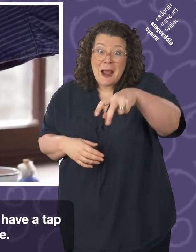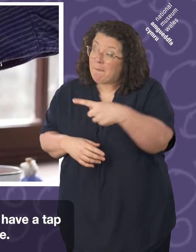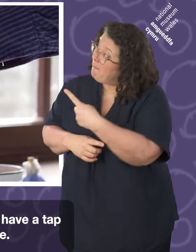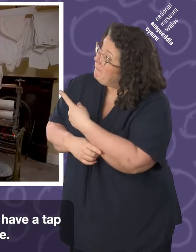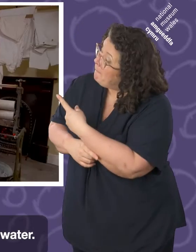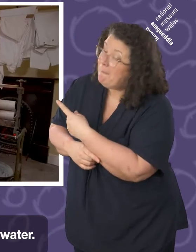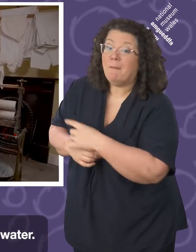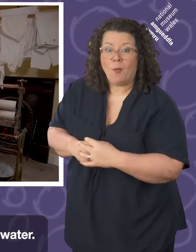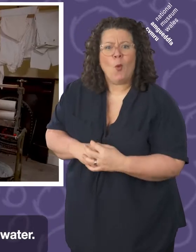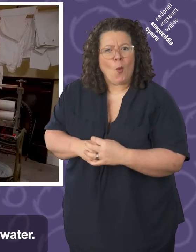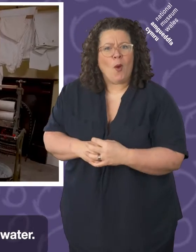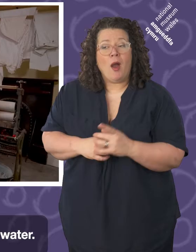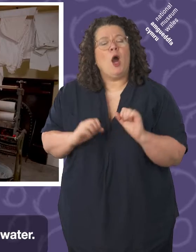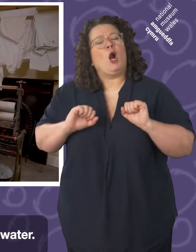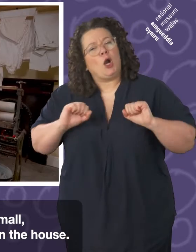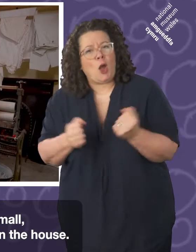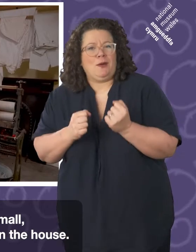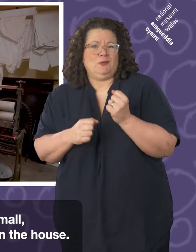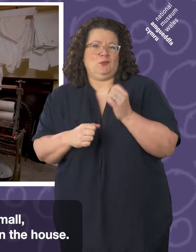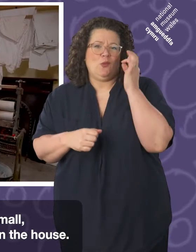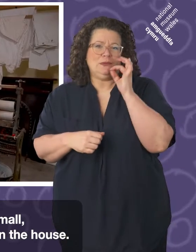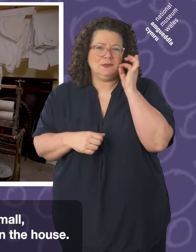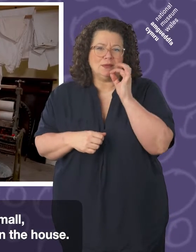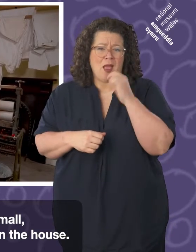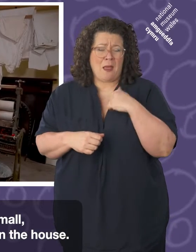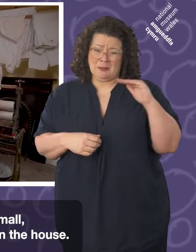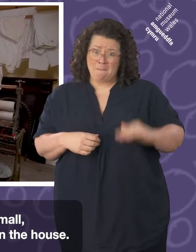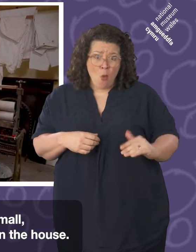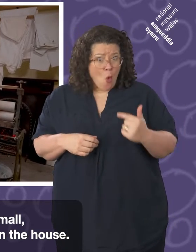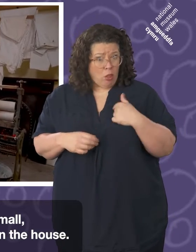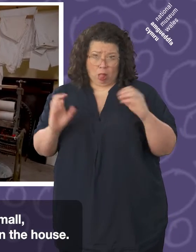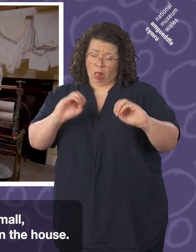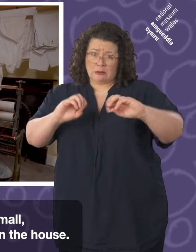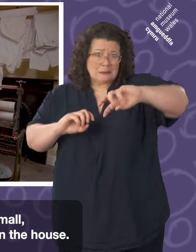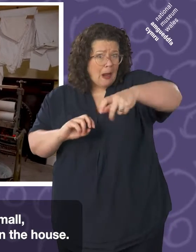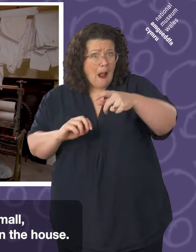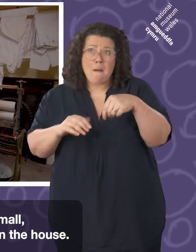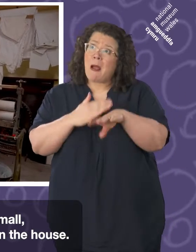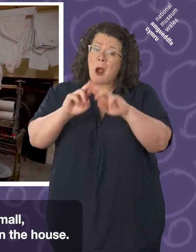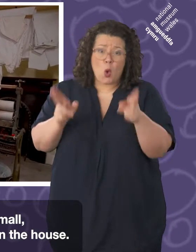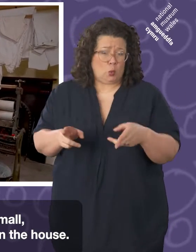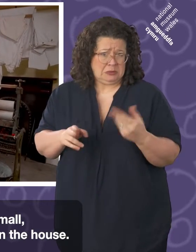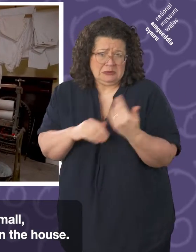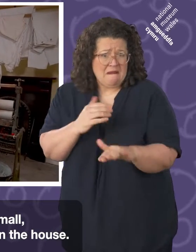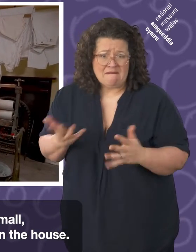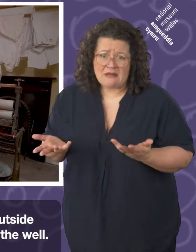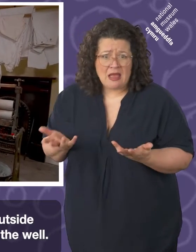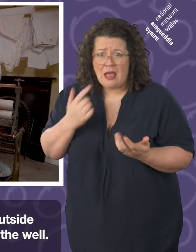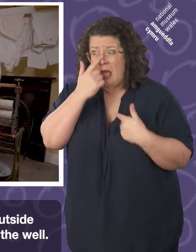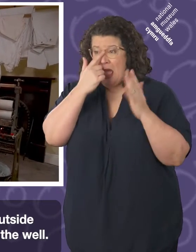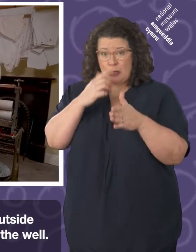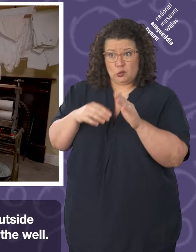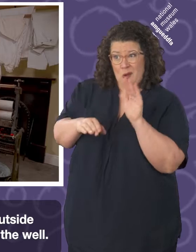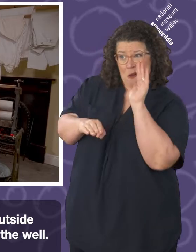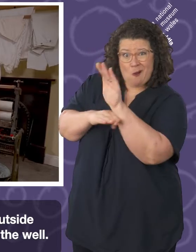house. A tap with cold water. When I was small, we didn't have a tap in the house.